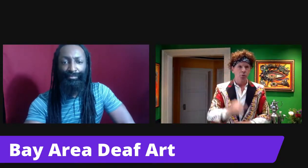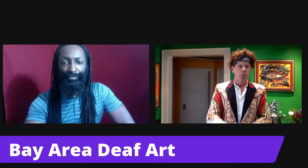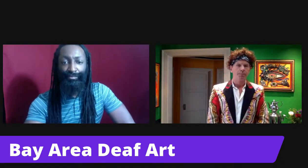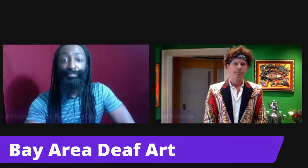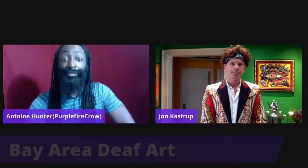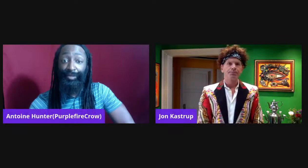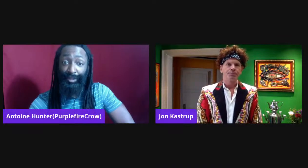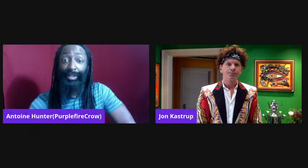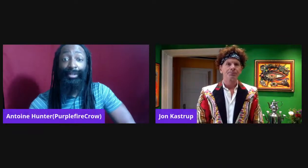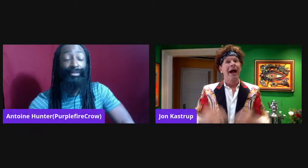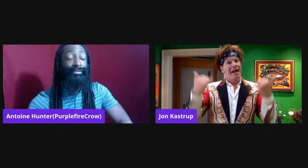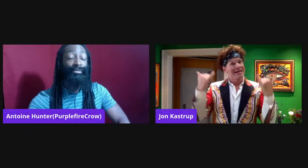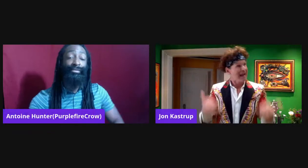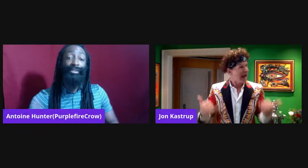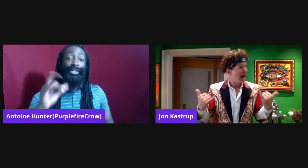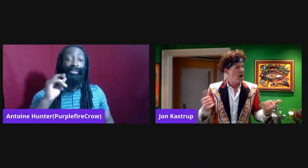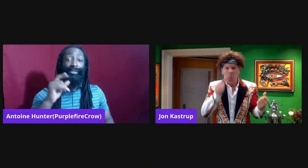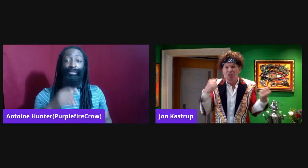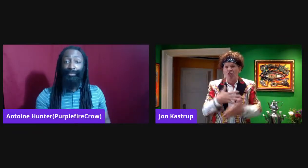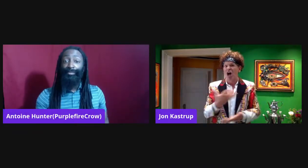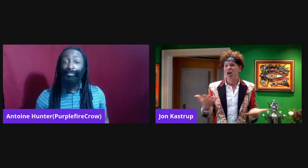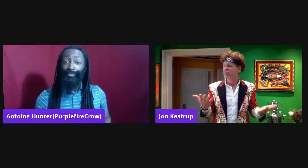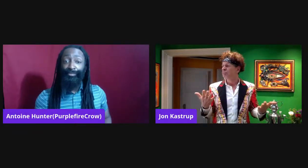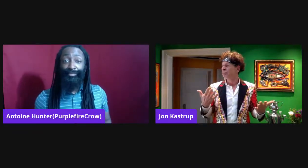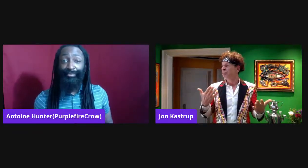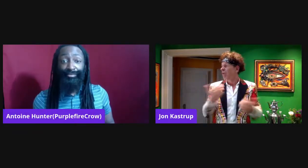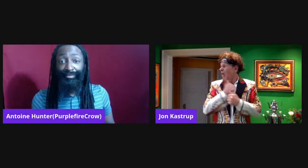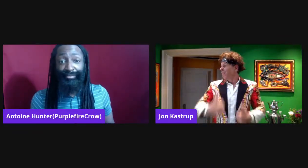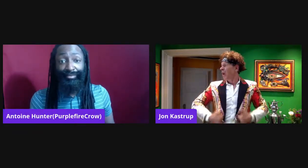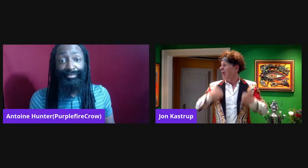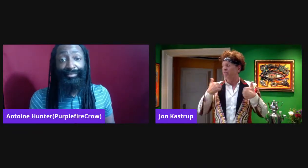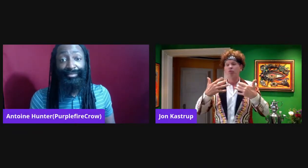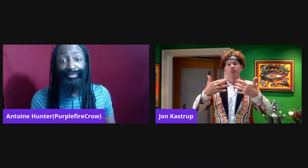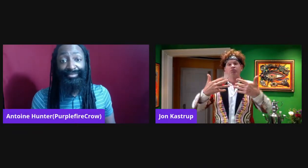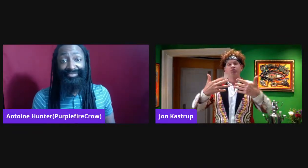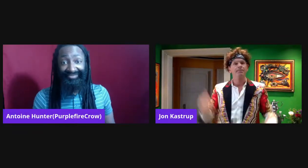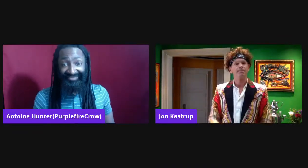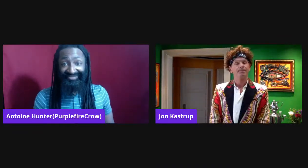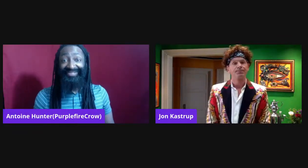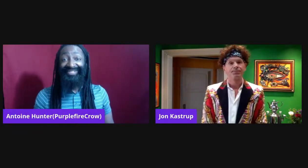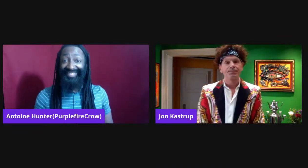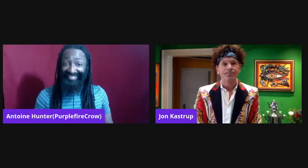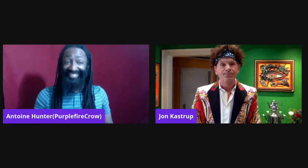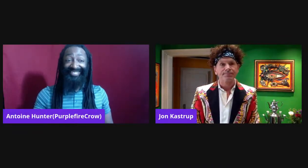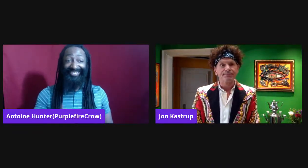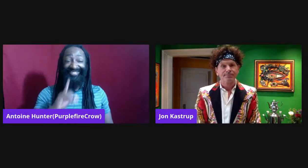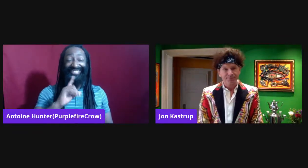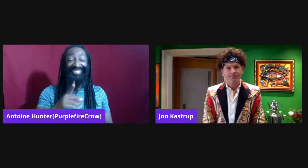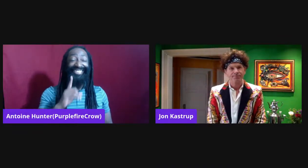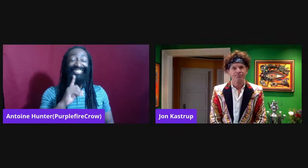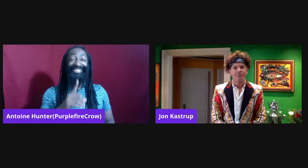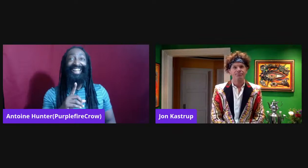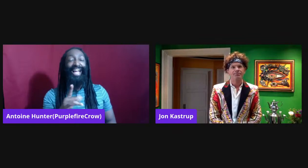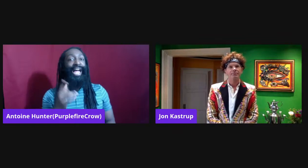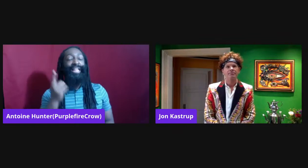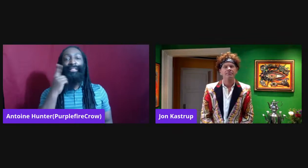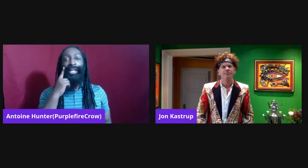But I was afraid of myself as well. But now, I have no fear. My life is